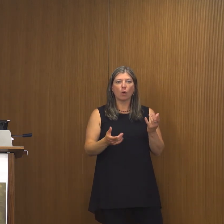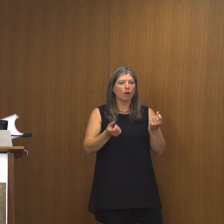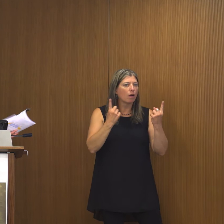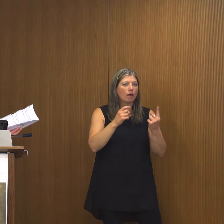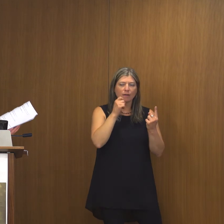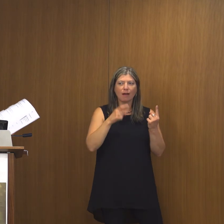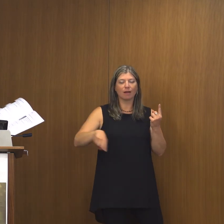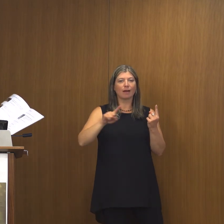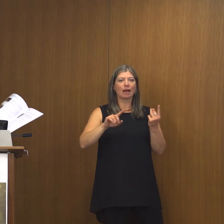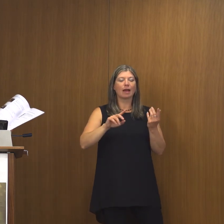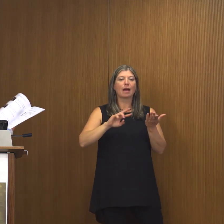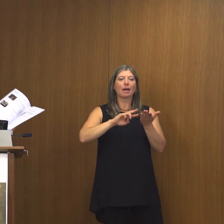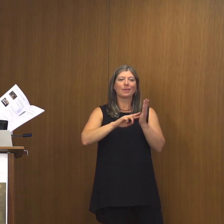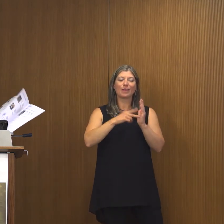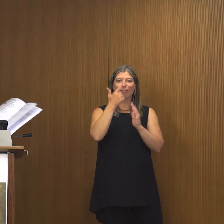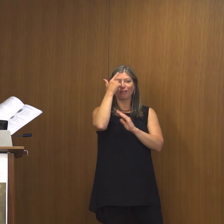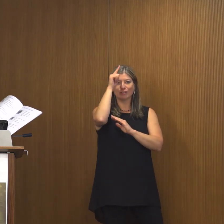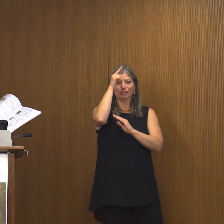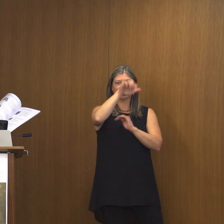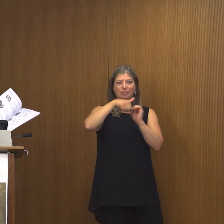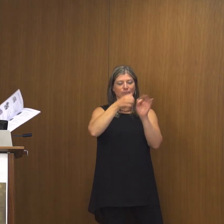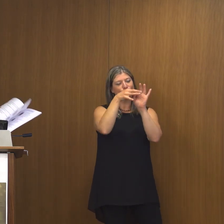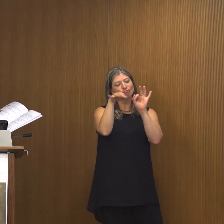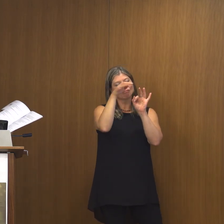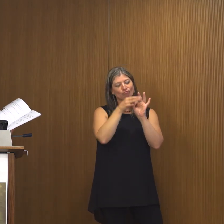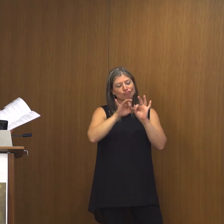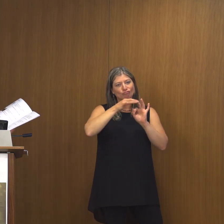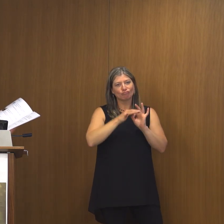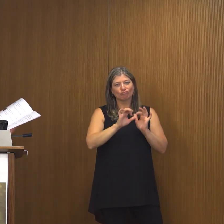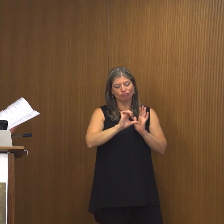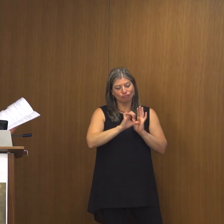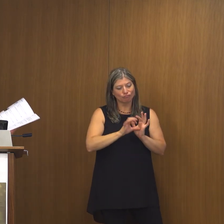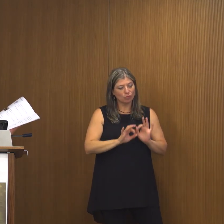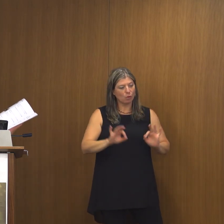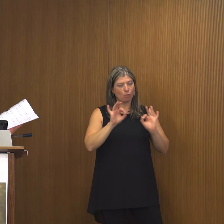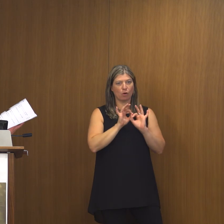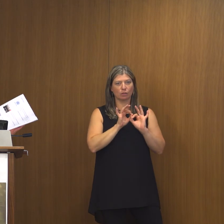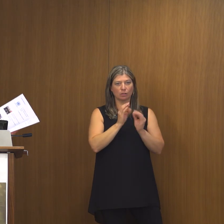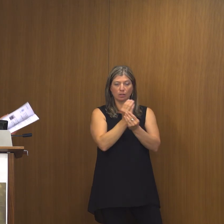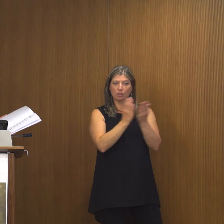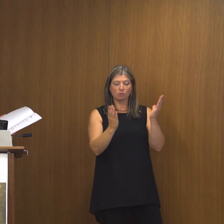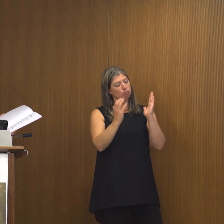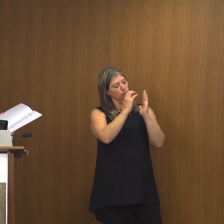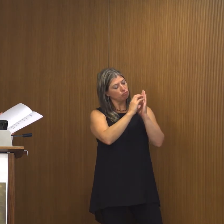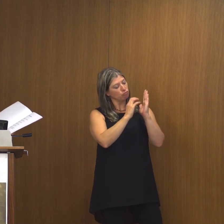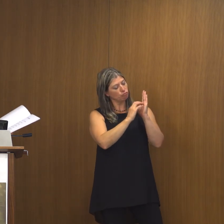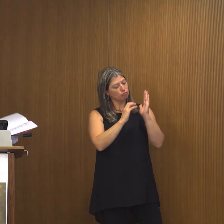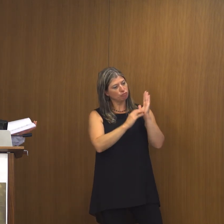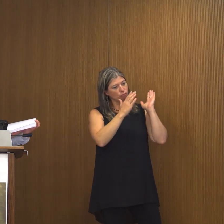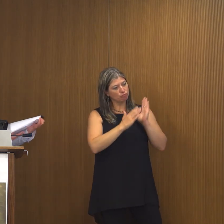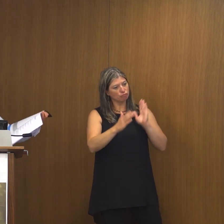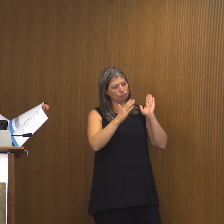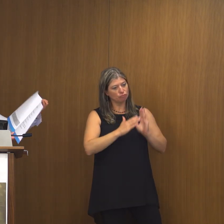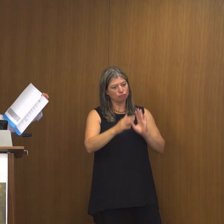understand. It's simply written in a logical fashion with the most important information shared in an organized